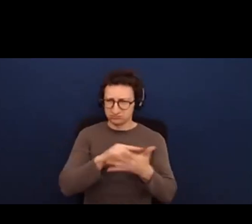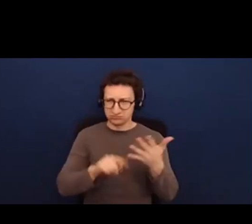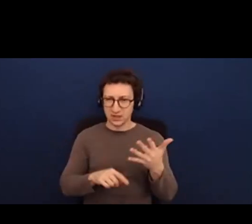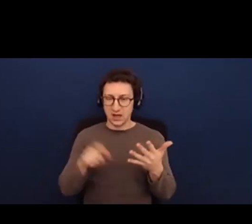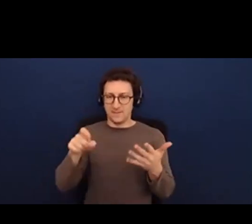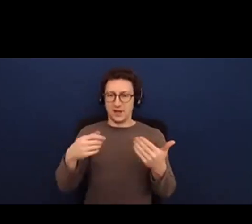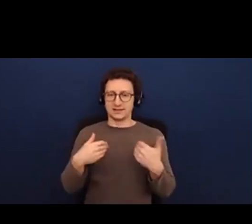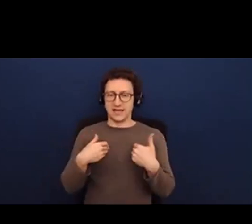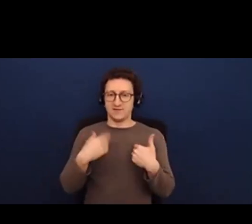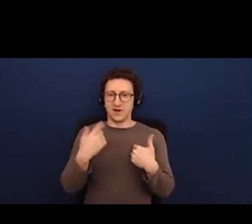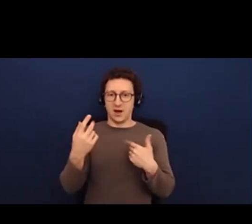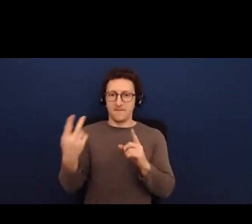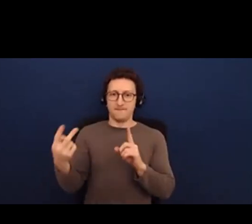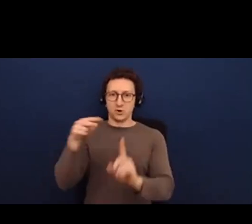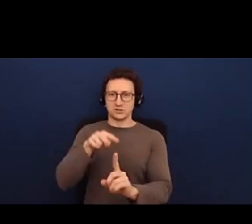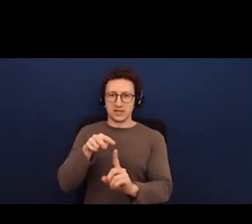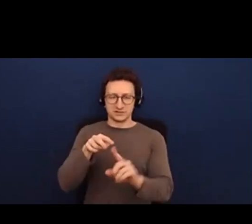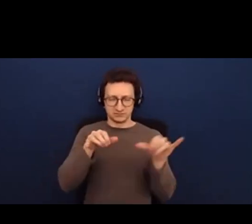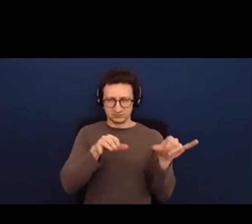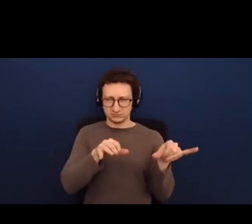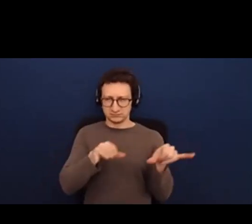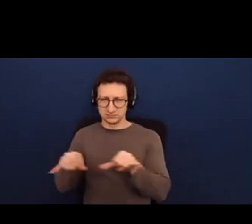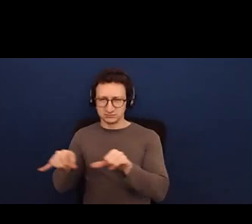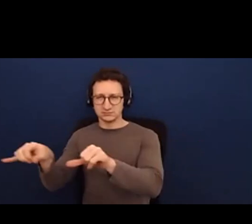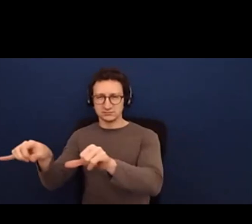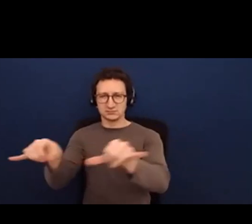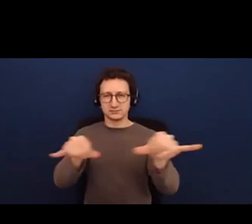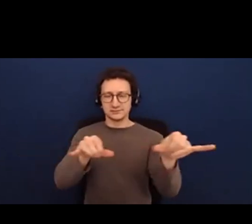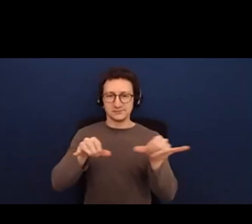But the diary itself, by its very, very nature,